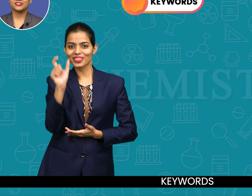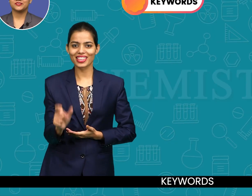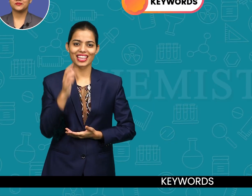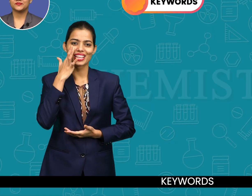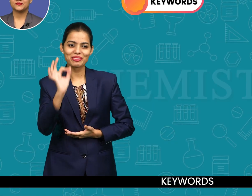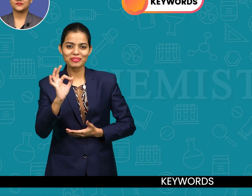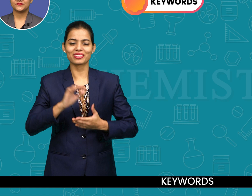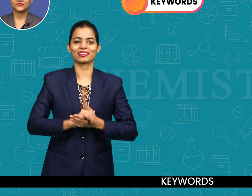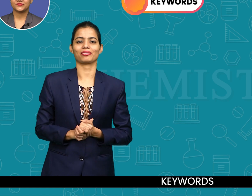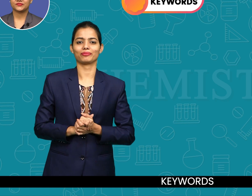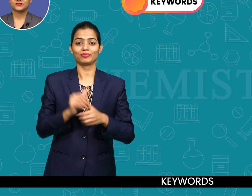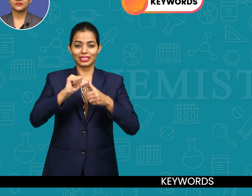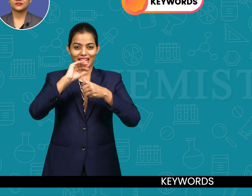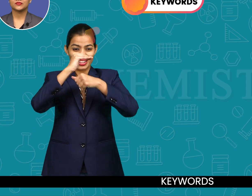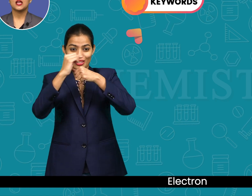Keywords: